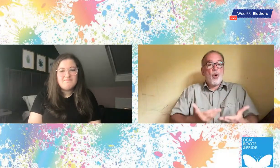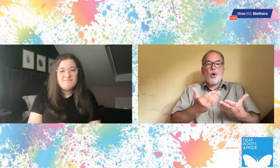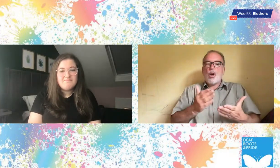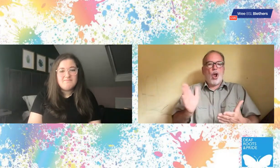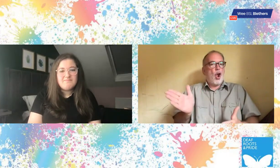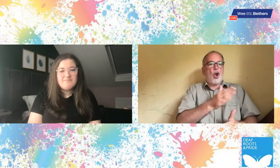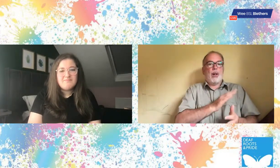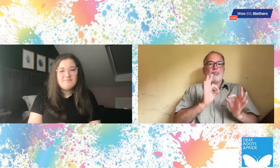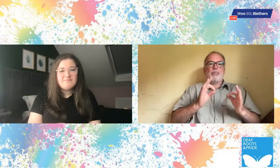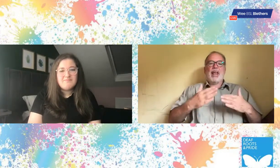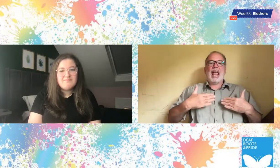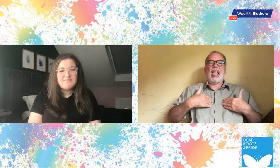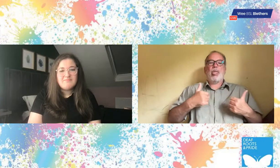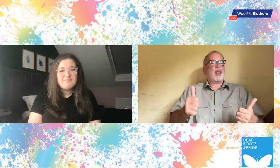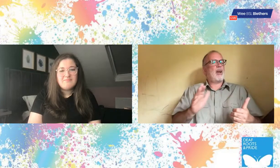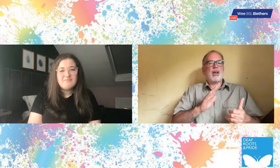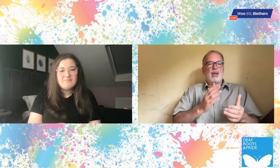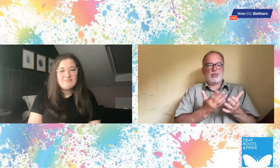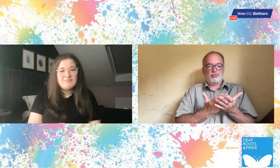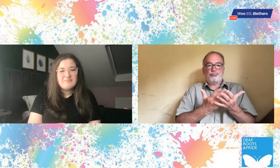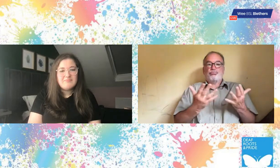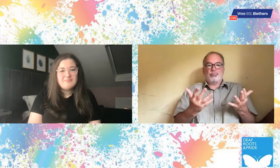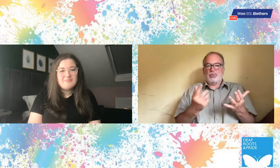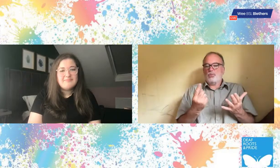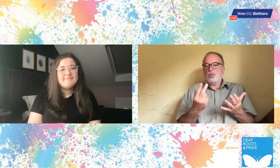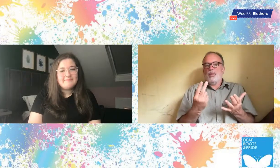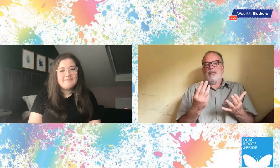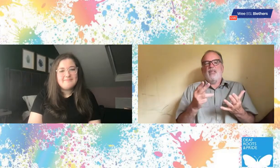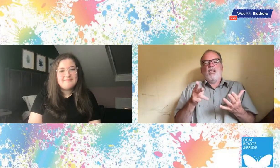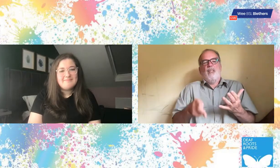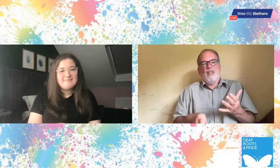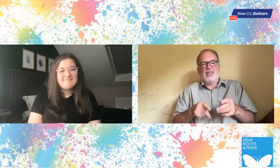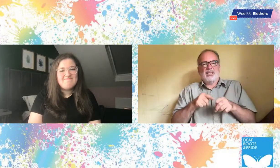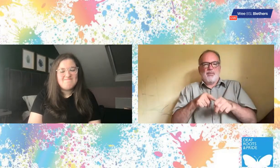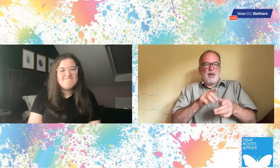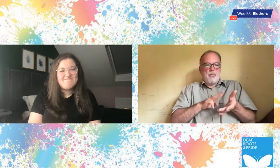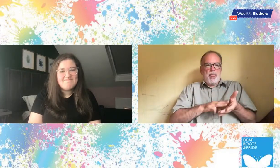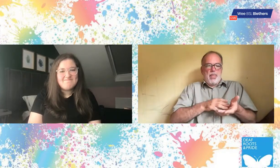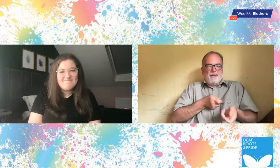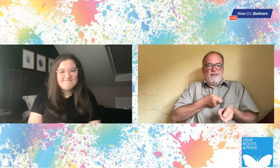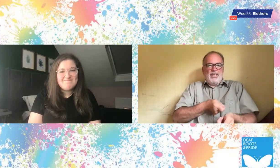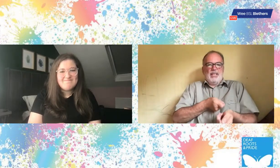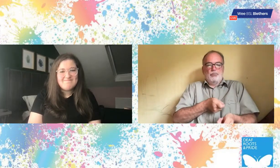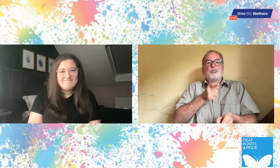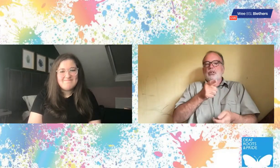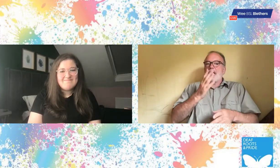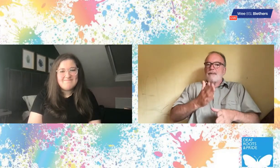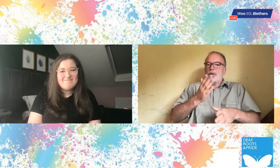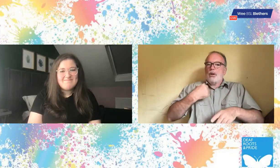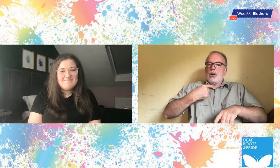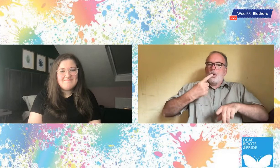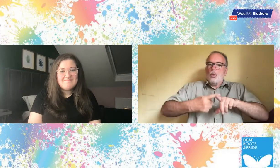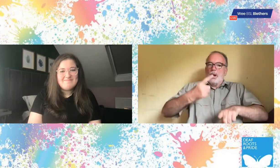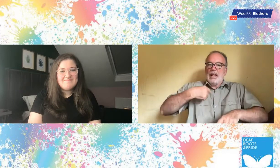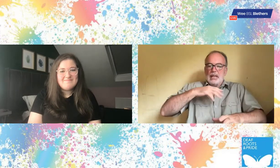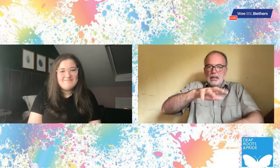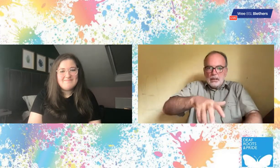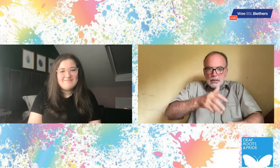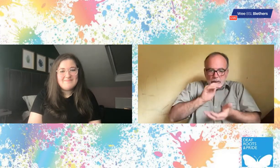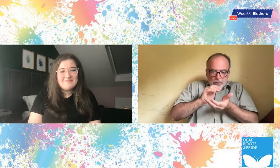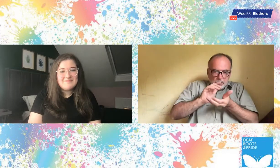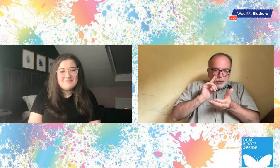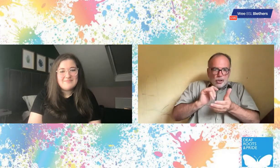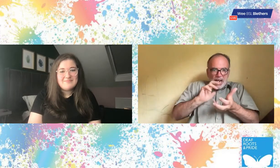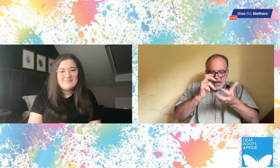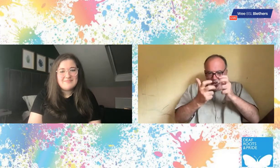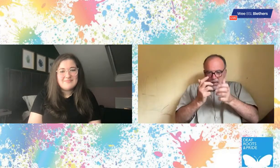a little weak one. This is very common in wild animals that you have, a number of healthy births and one